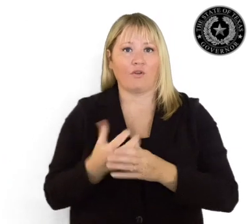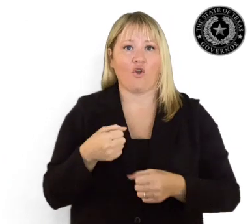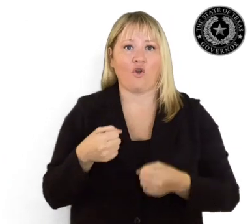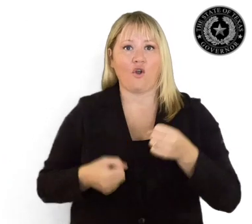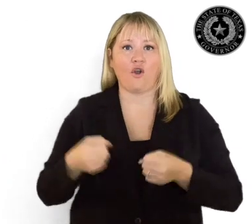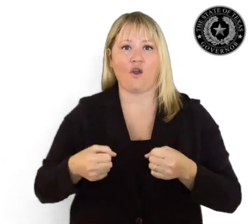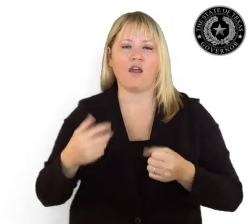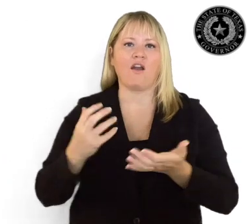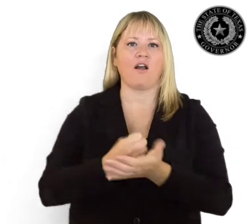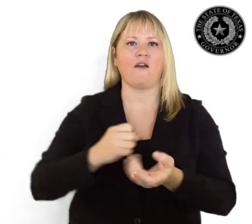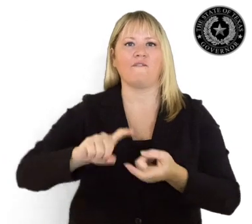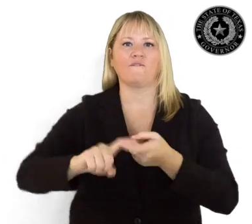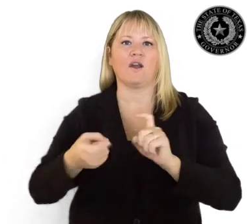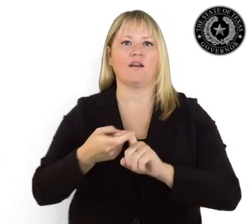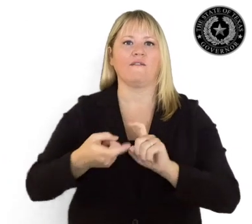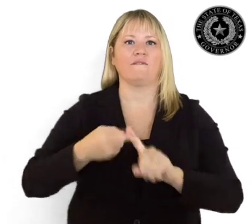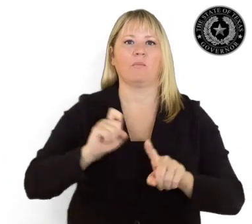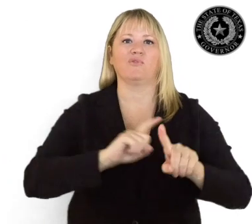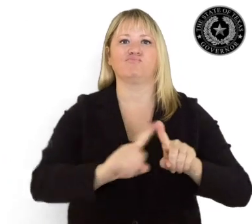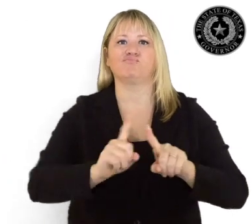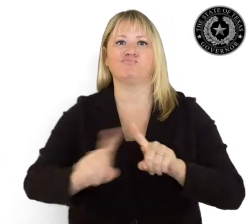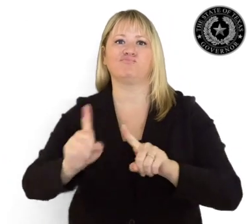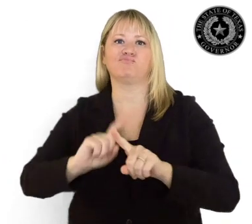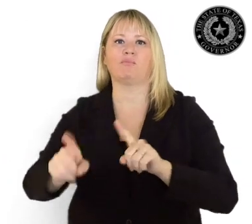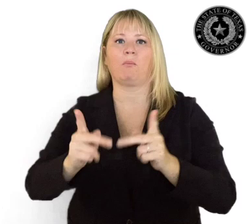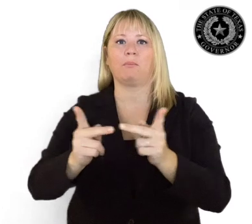household or vehicle. And